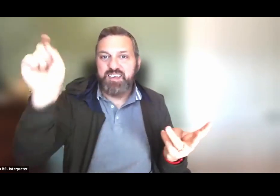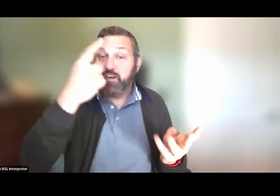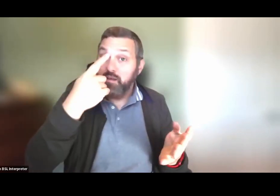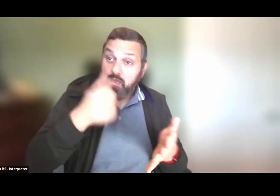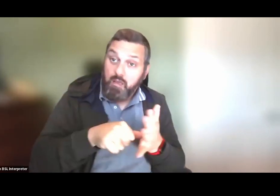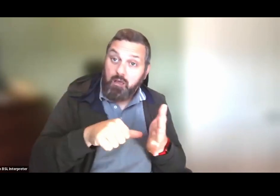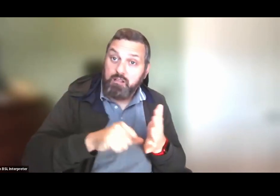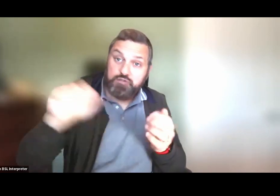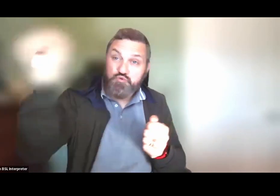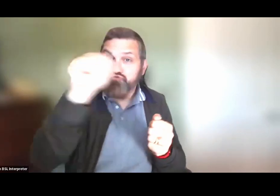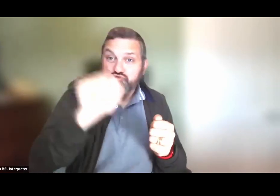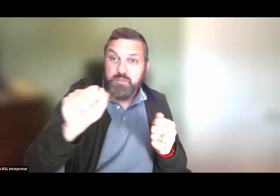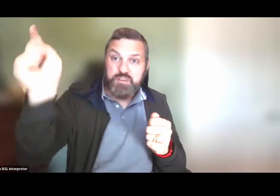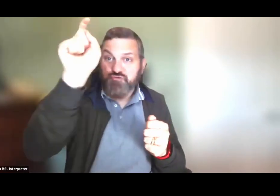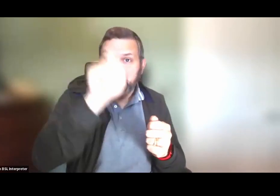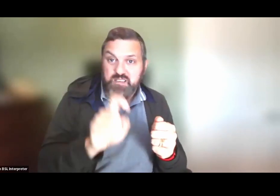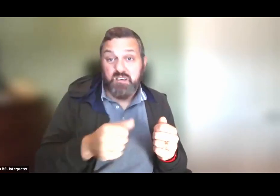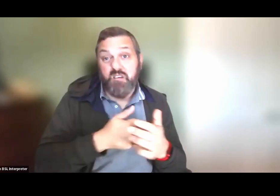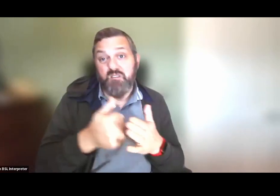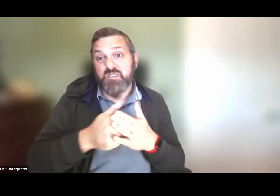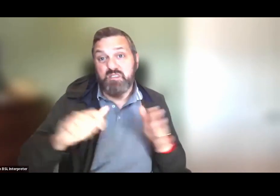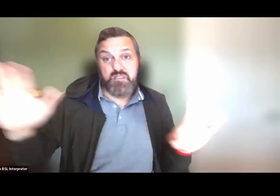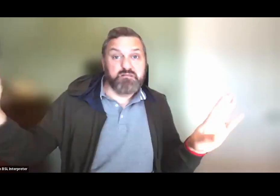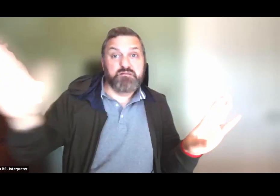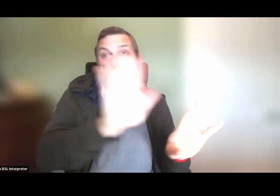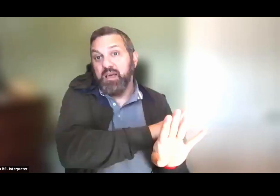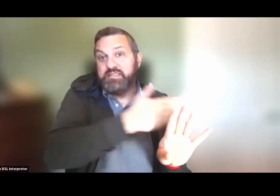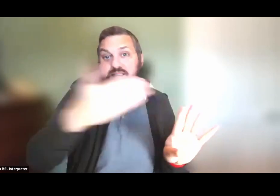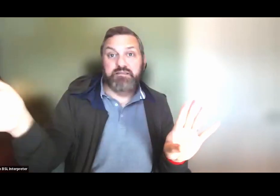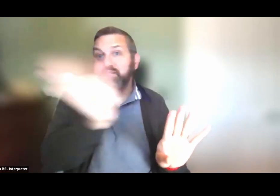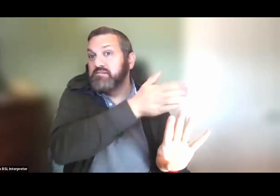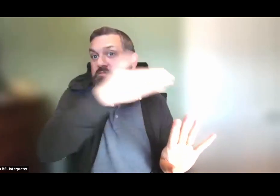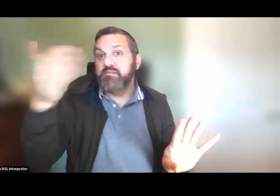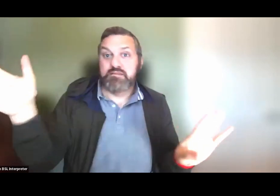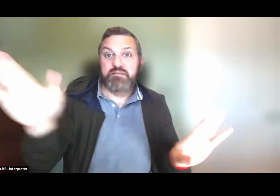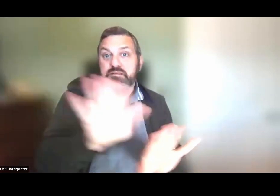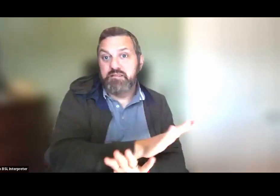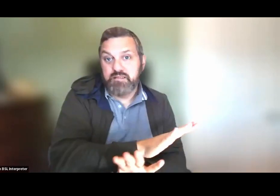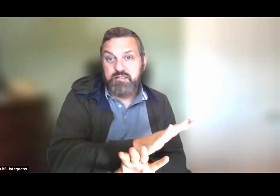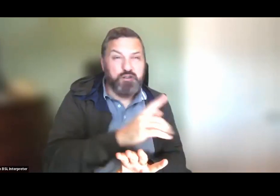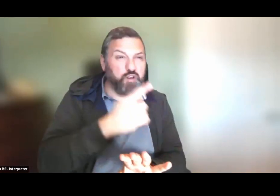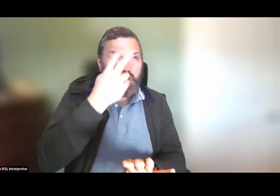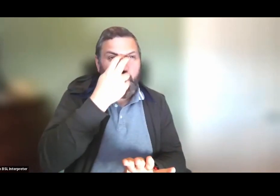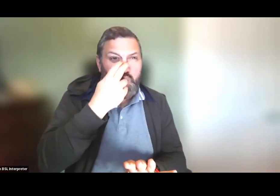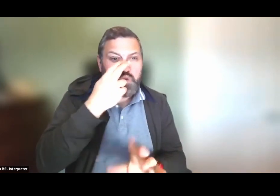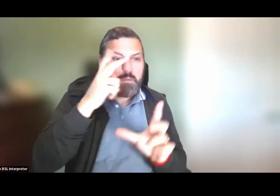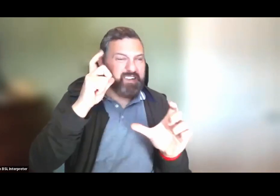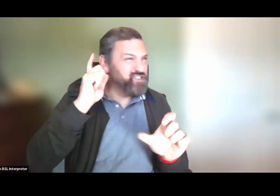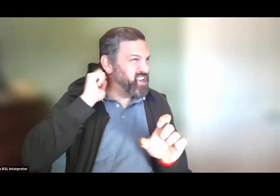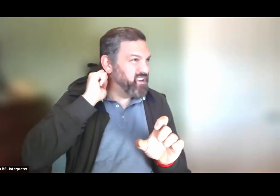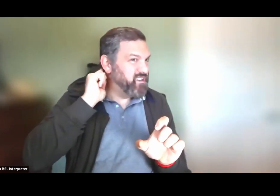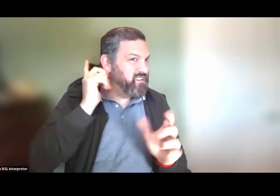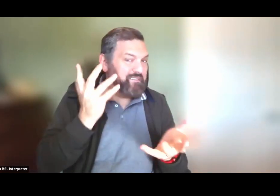off. Often the best thing to do is paint over it with a beautiful mural. So I thought, rather than trying to eradicate those old pictures, I'm just going to paint over